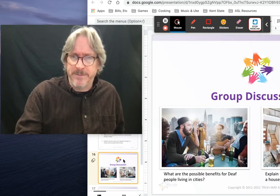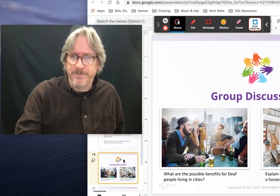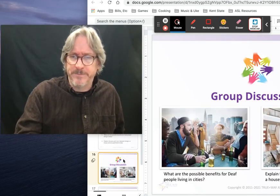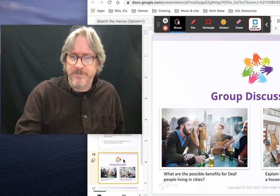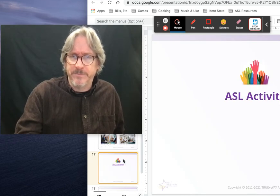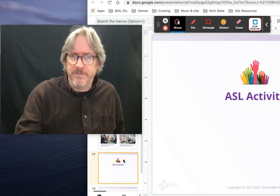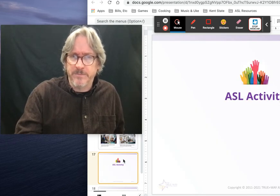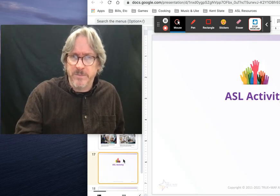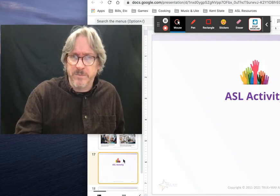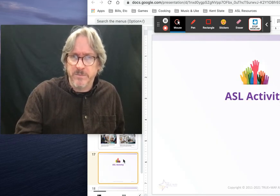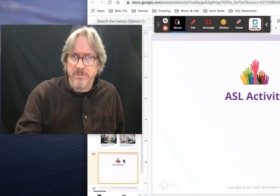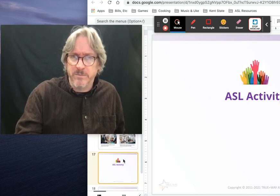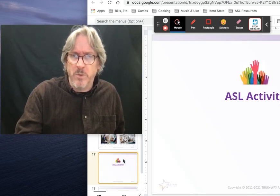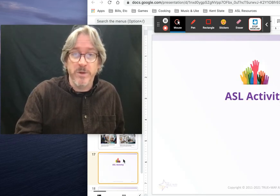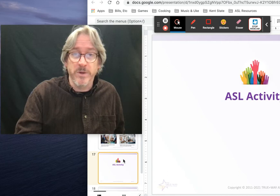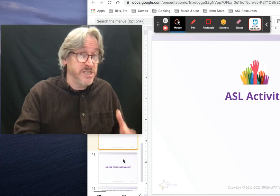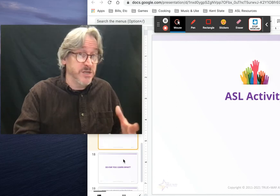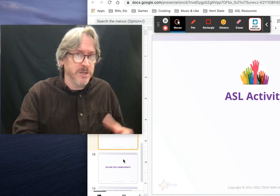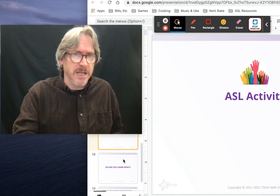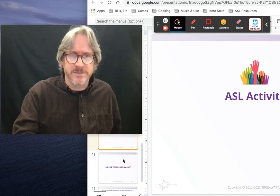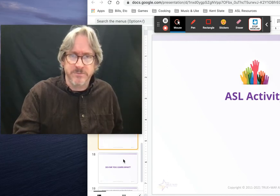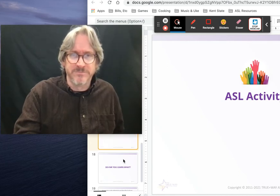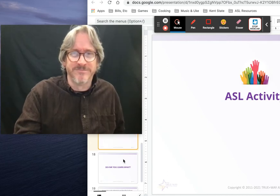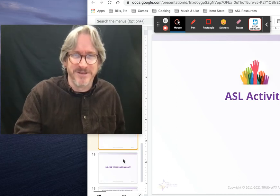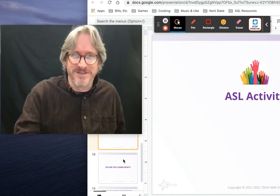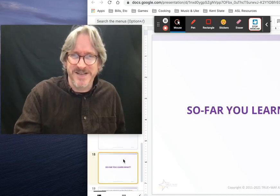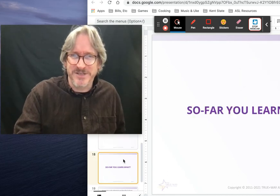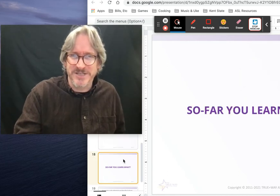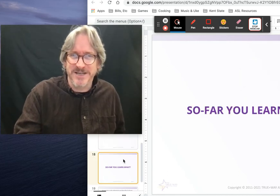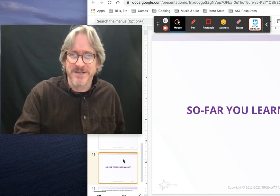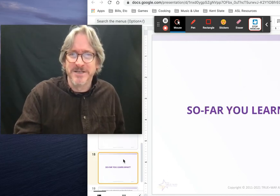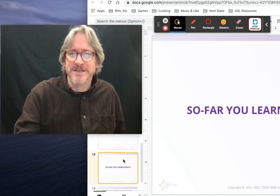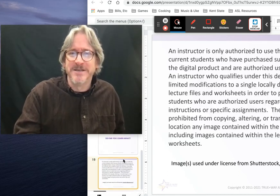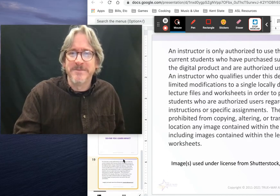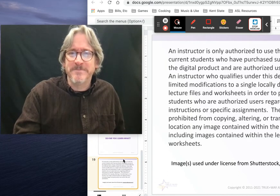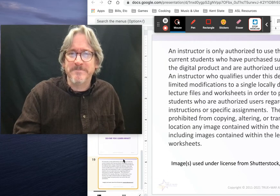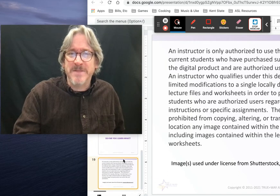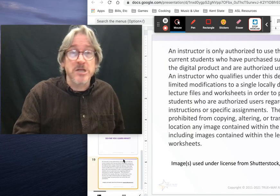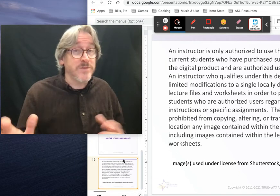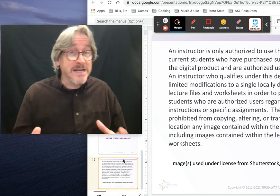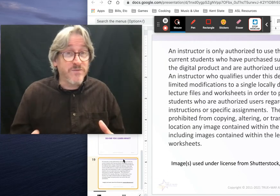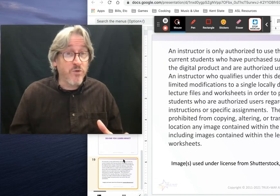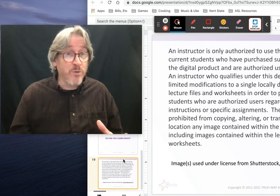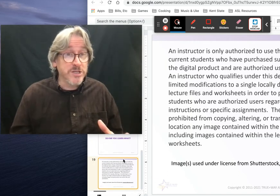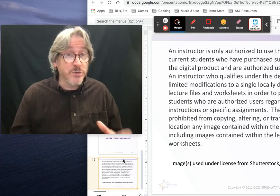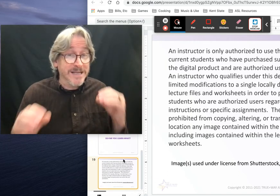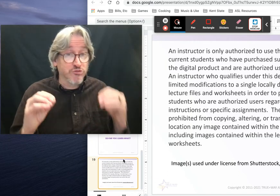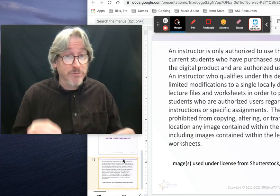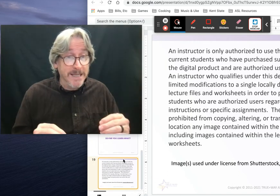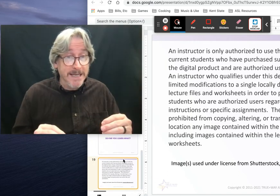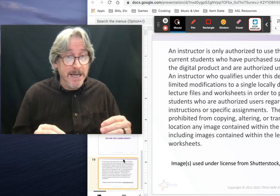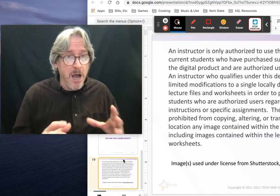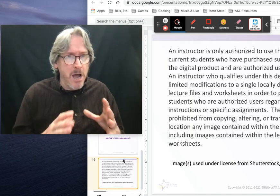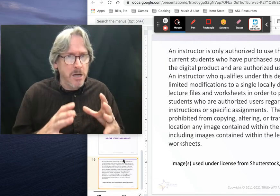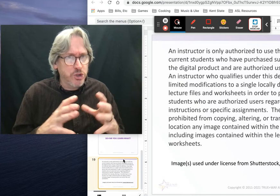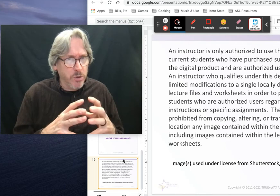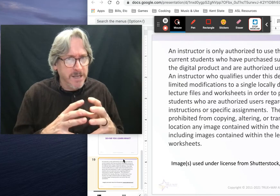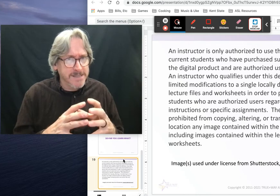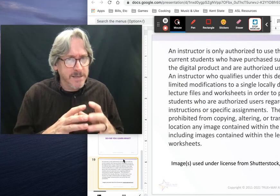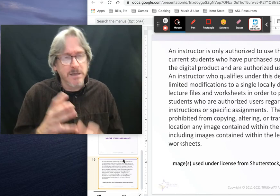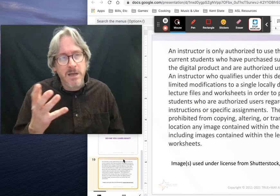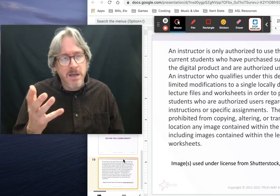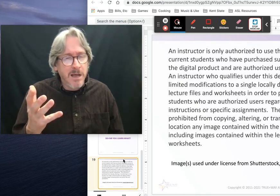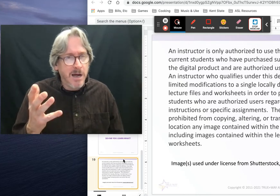you come back. When we see you in class, I should say. So that is 4.2. It's really a